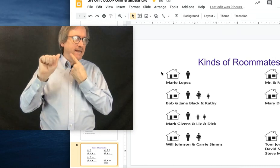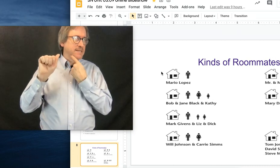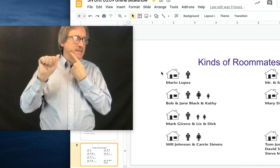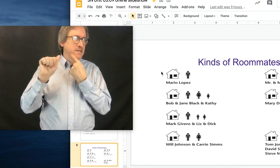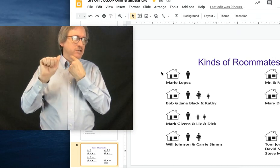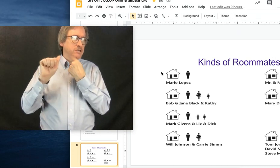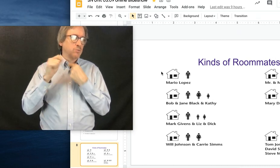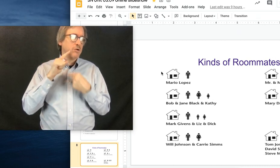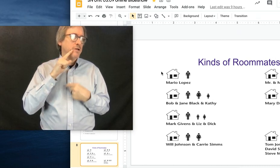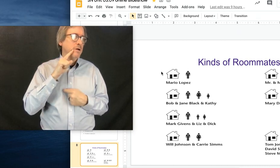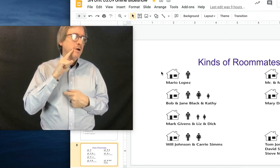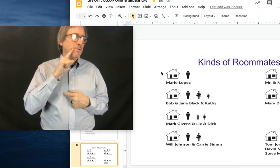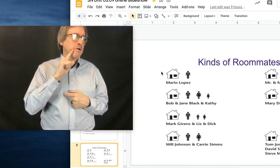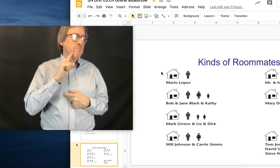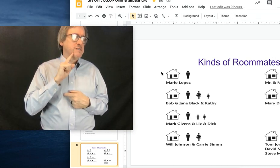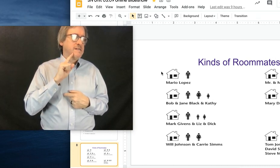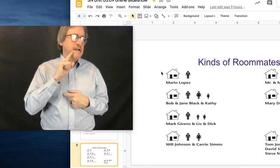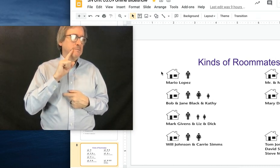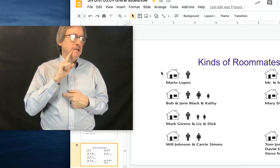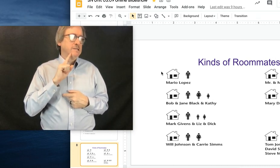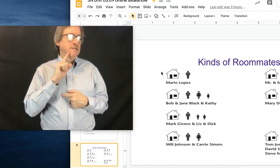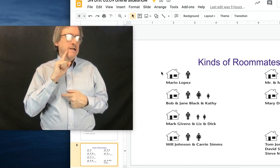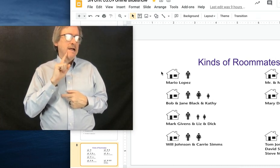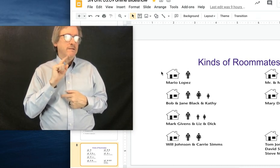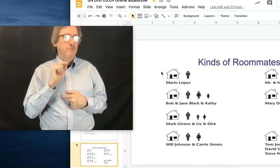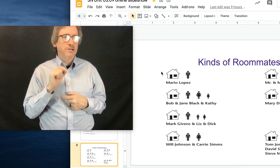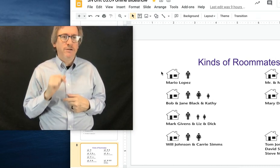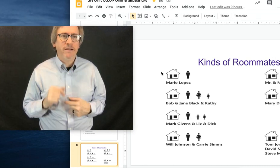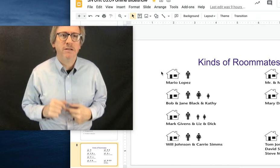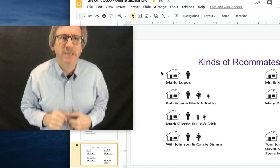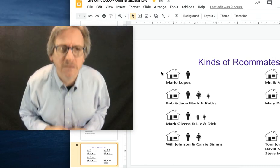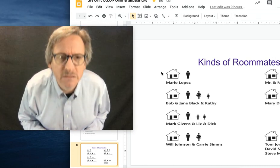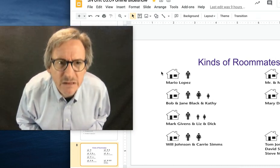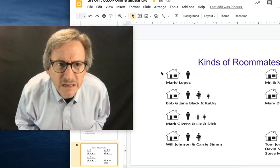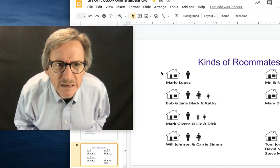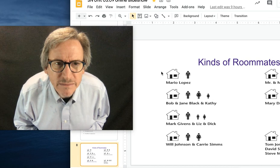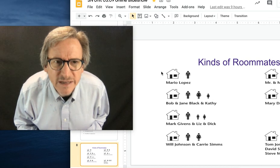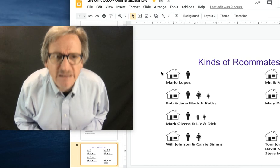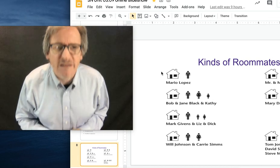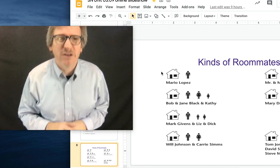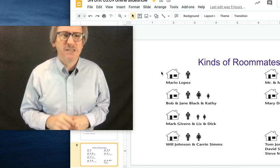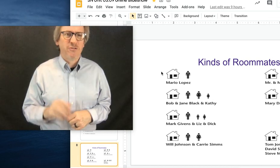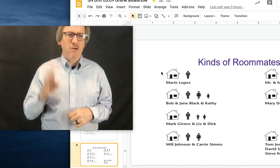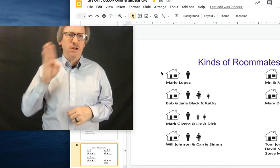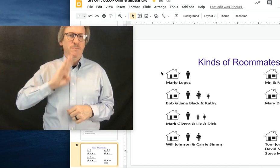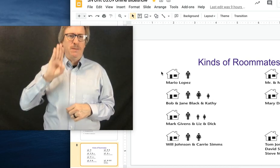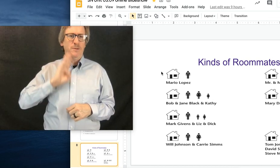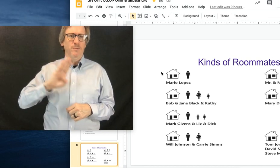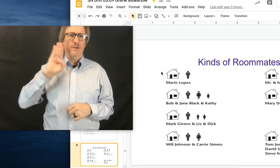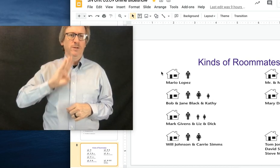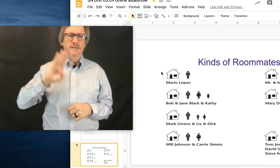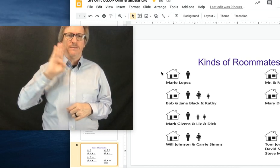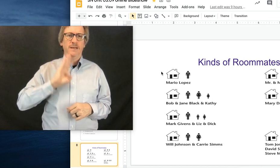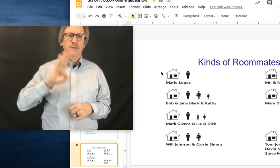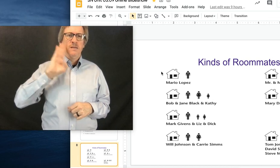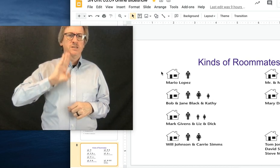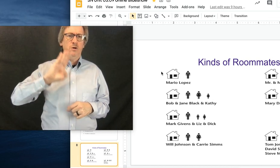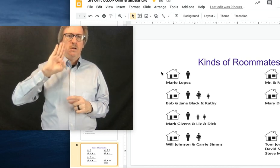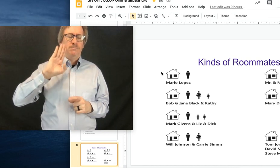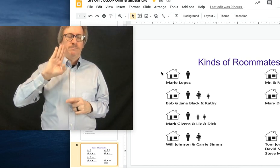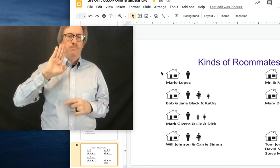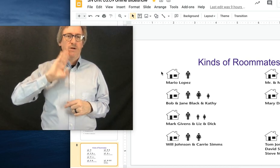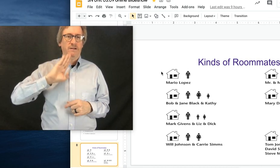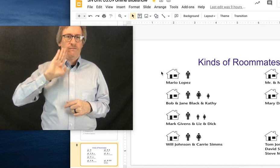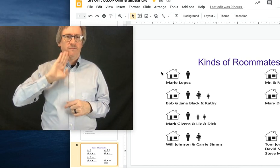circling at just where the mustache meets inside, which you can't really tell. It never has grown in. Maybe puberty will hit someday.